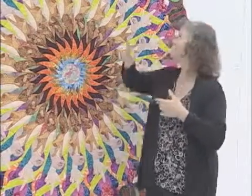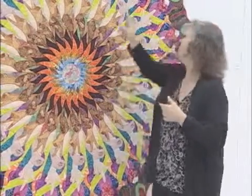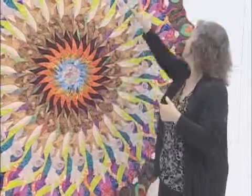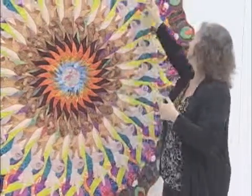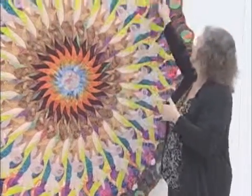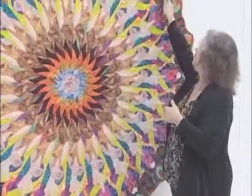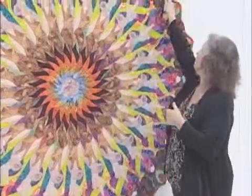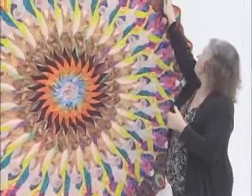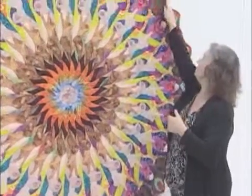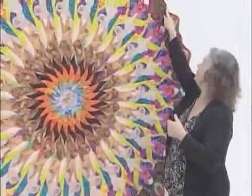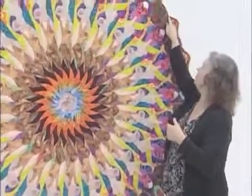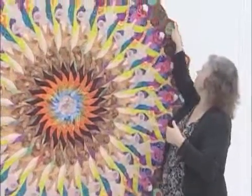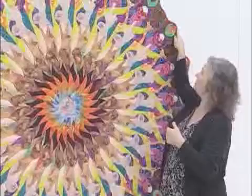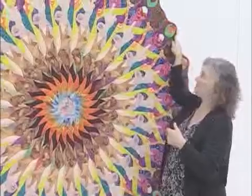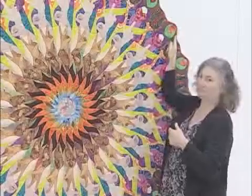Now, as for the binding on the edges,